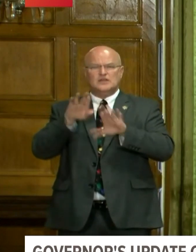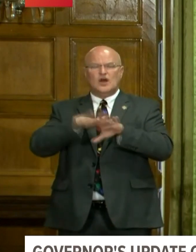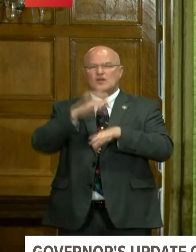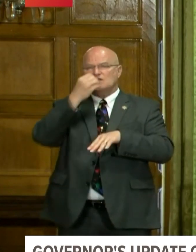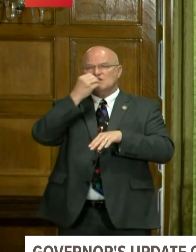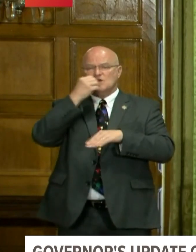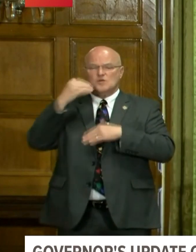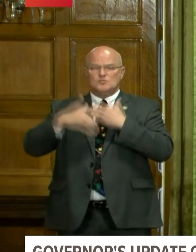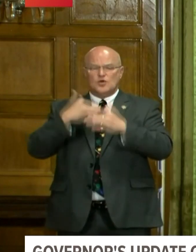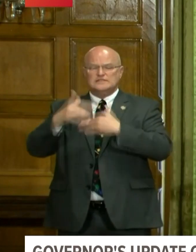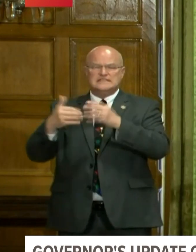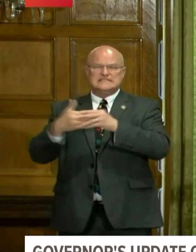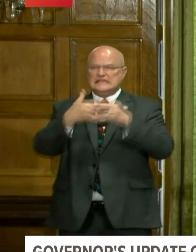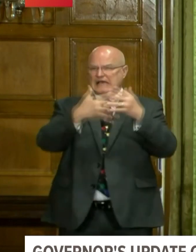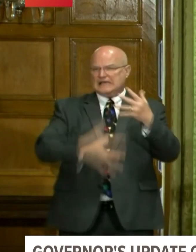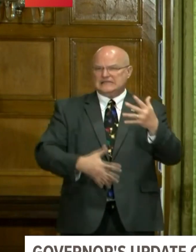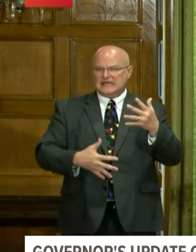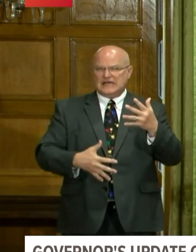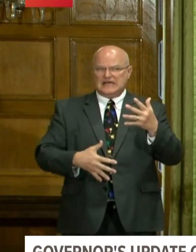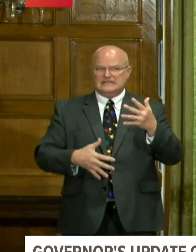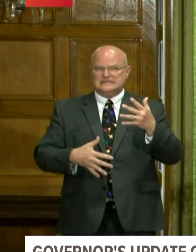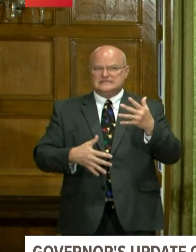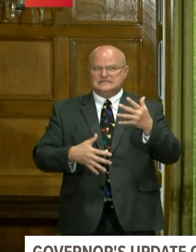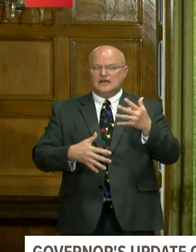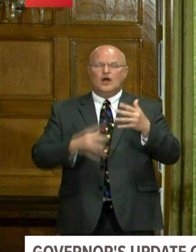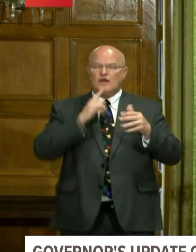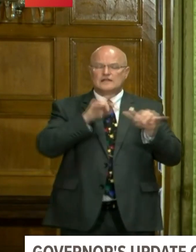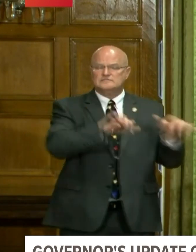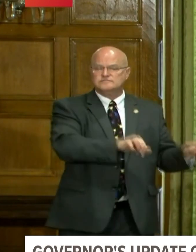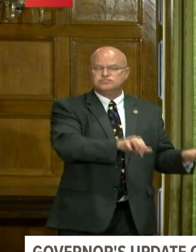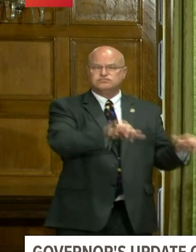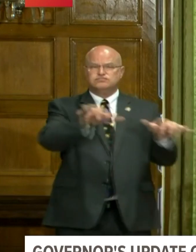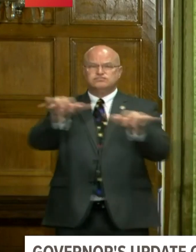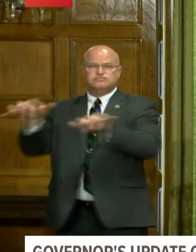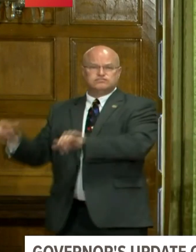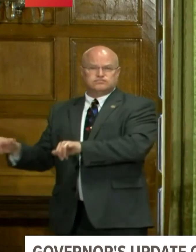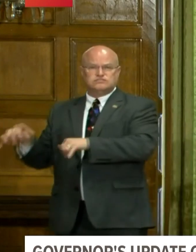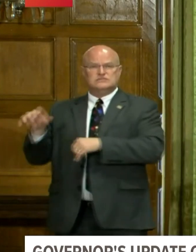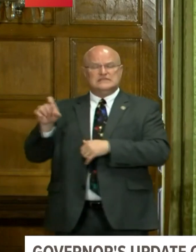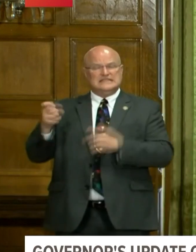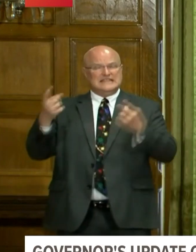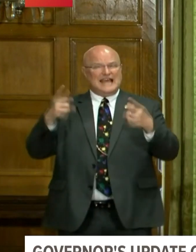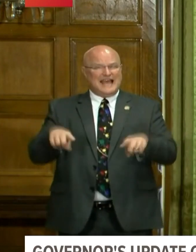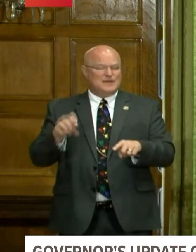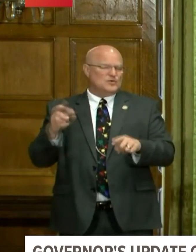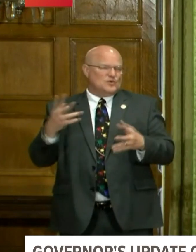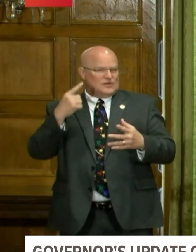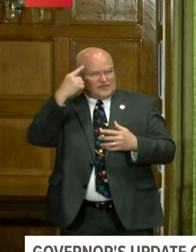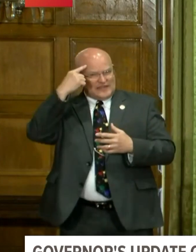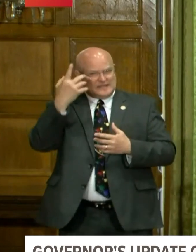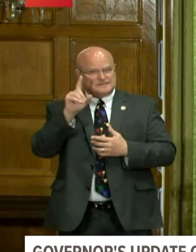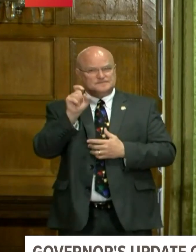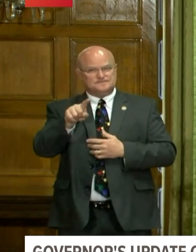processing guidelines? Is there consistency that needs to happen there, or what do you